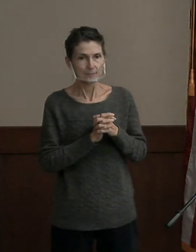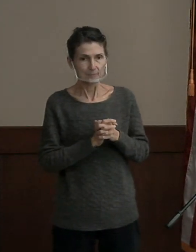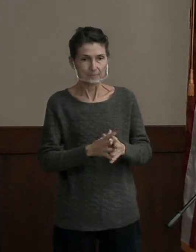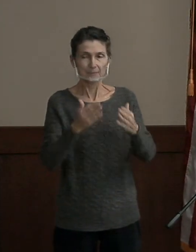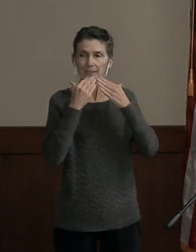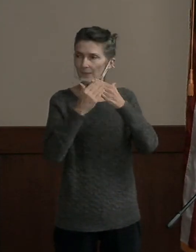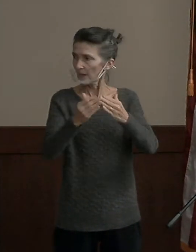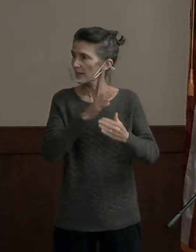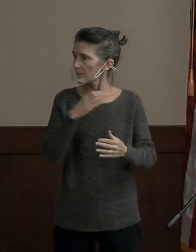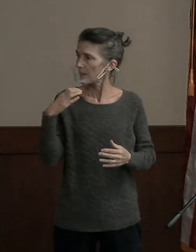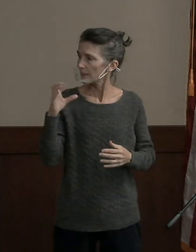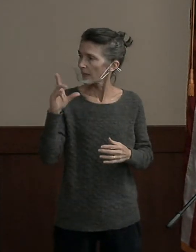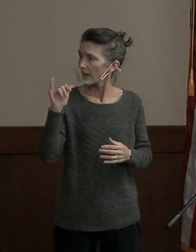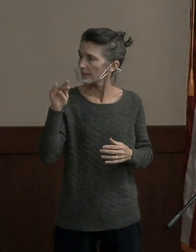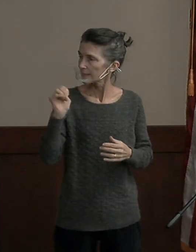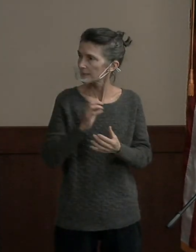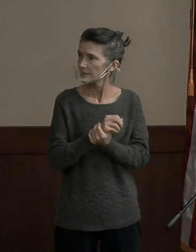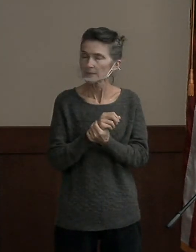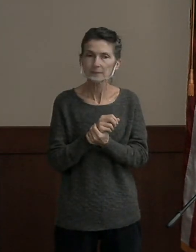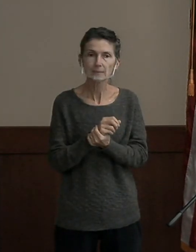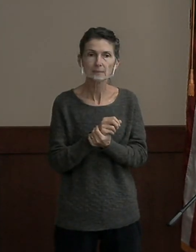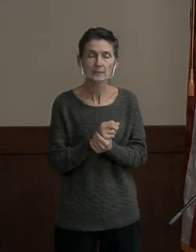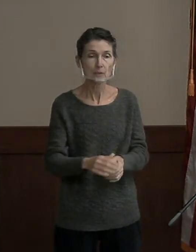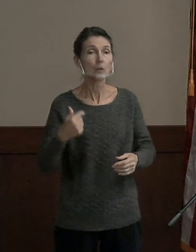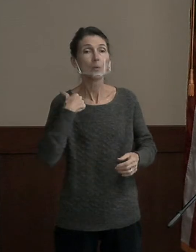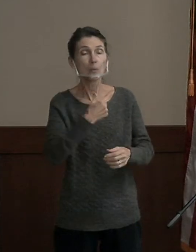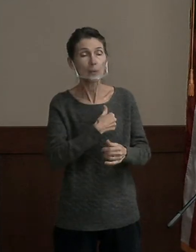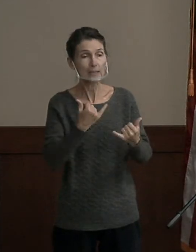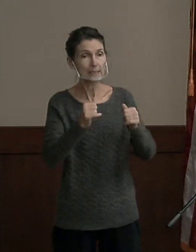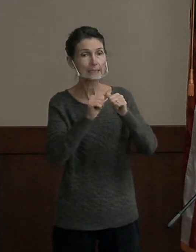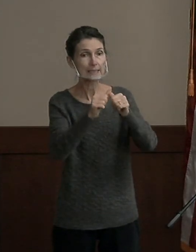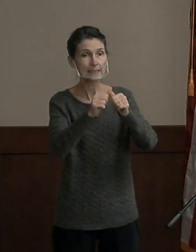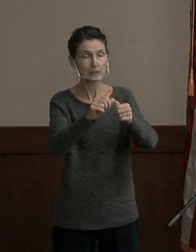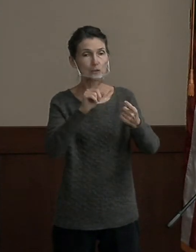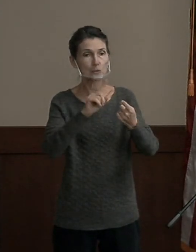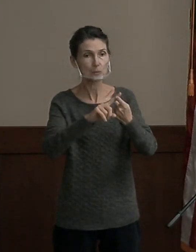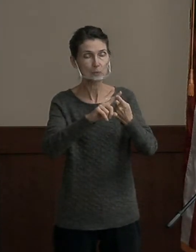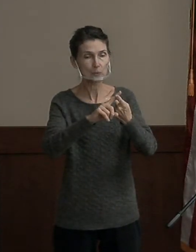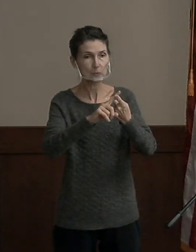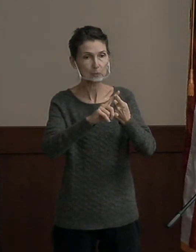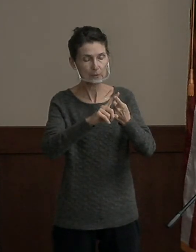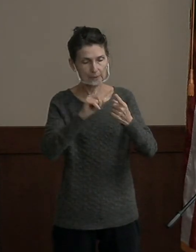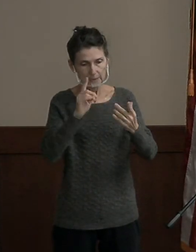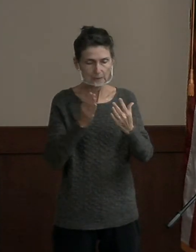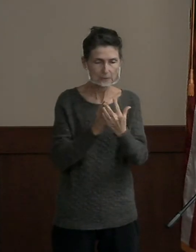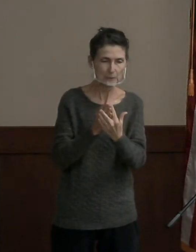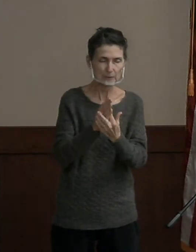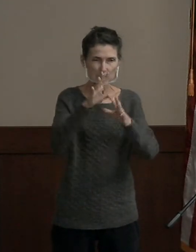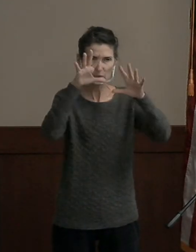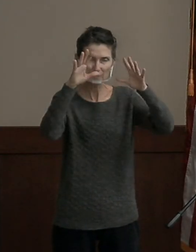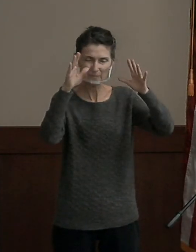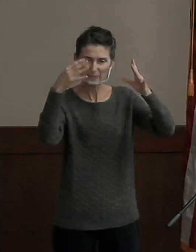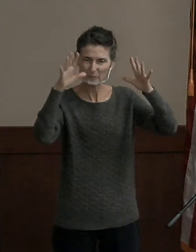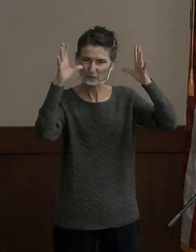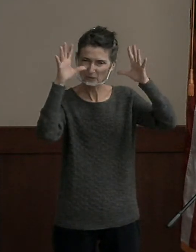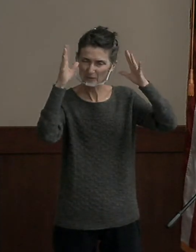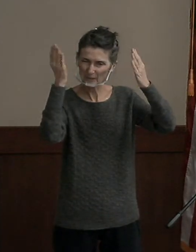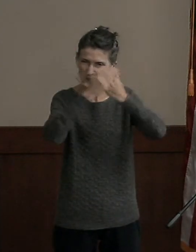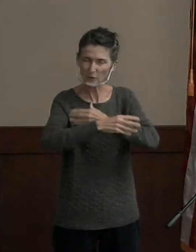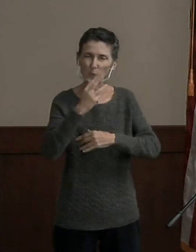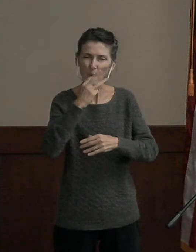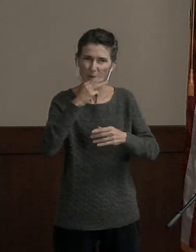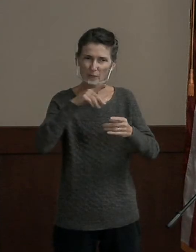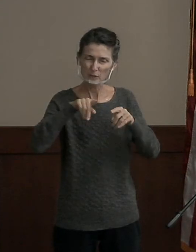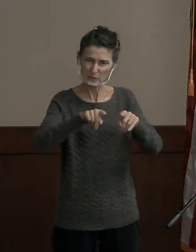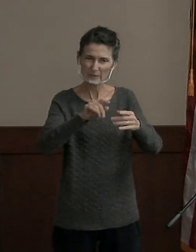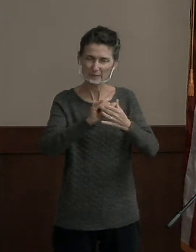Thank you, Commissioner Klein. As we continue to navigate through the dark waters of this pandemic, just